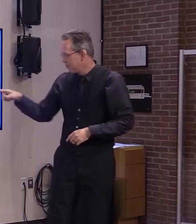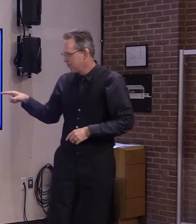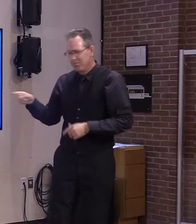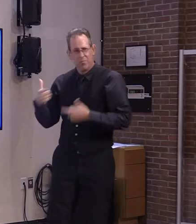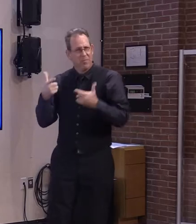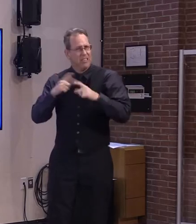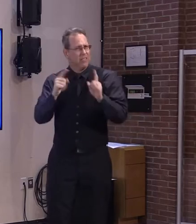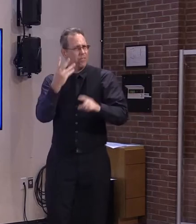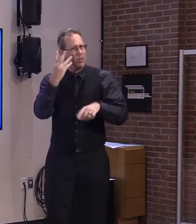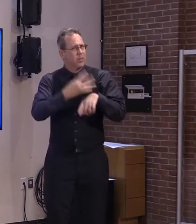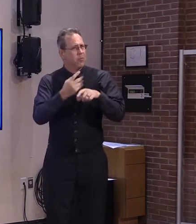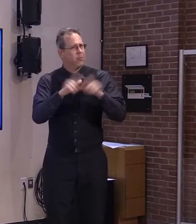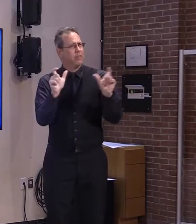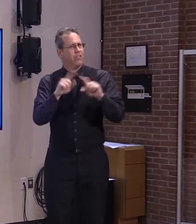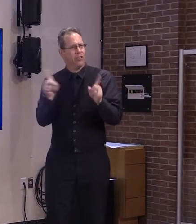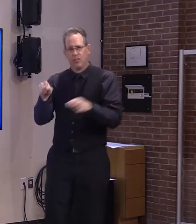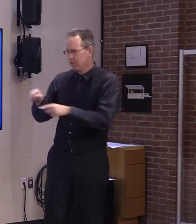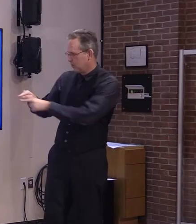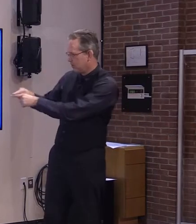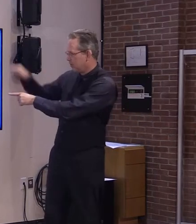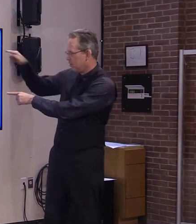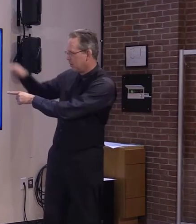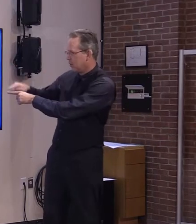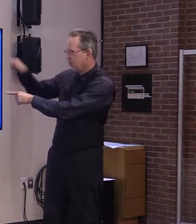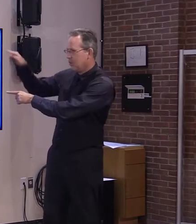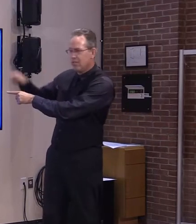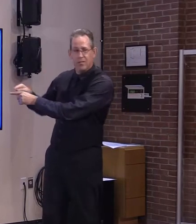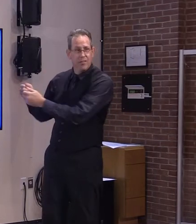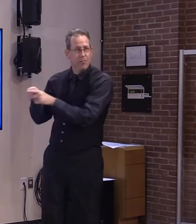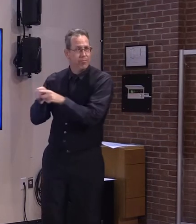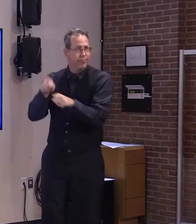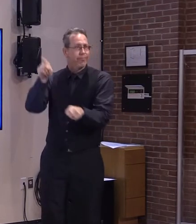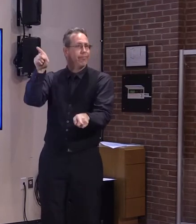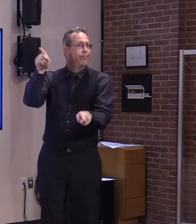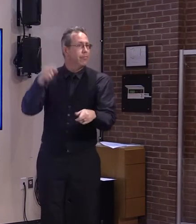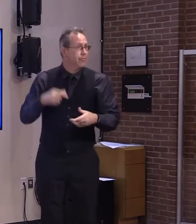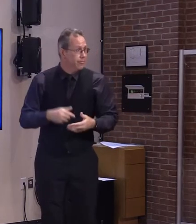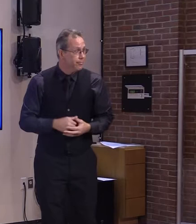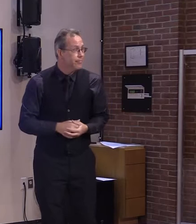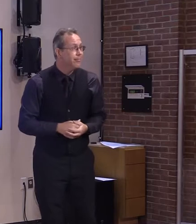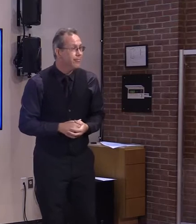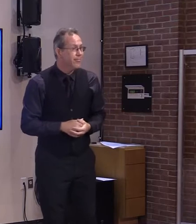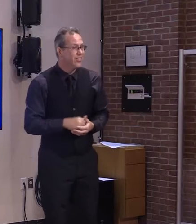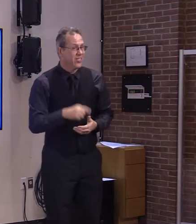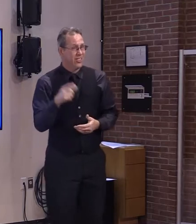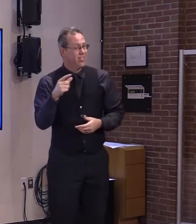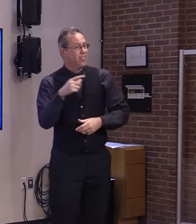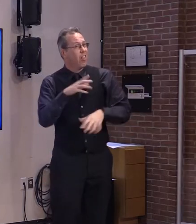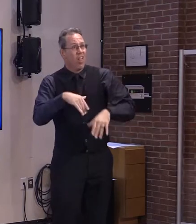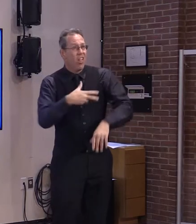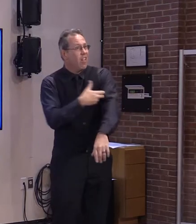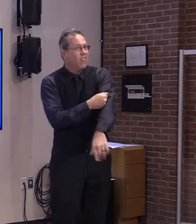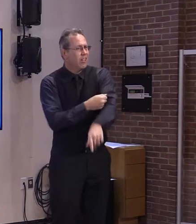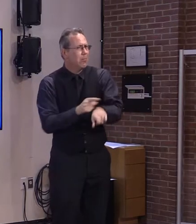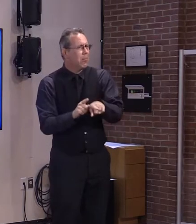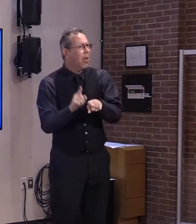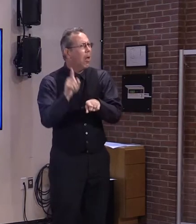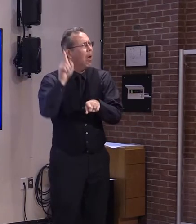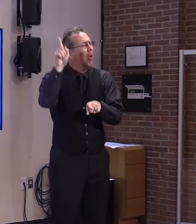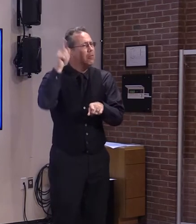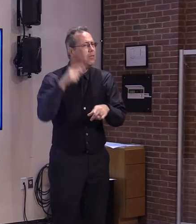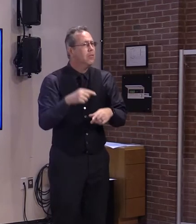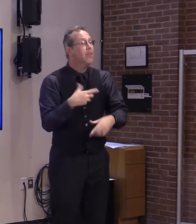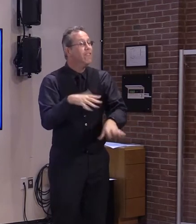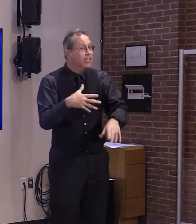the last week, while the fully vaccinated rate only increased 7%. And you can see that that fully vaccinated rate has been